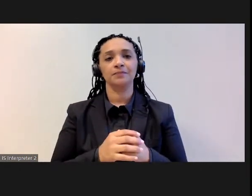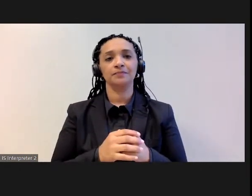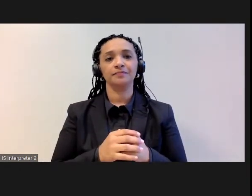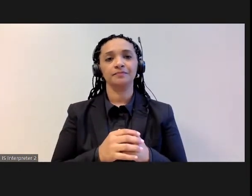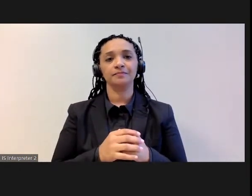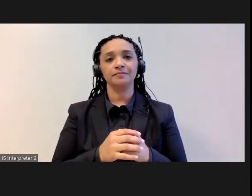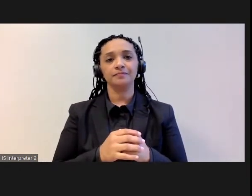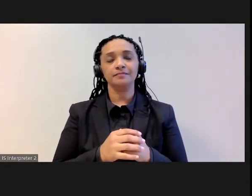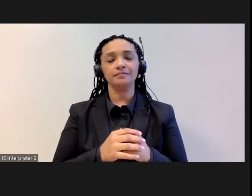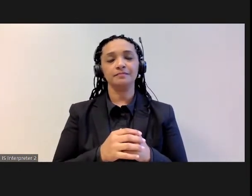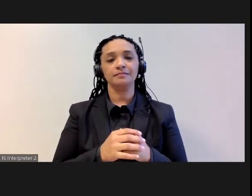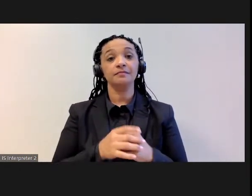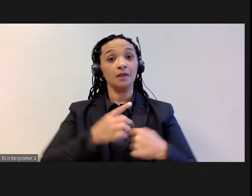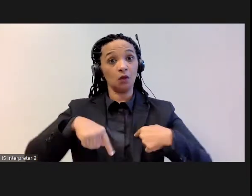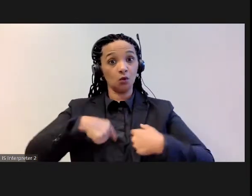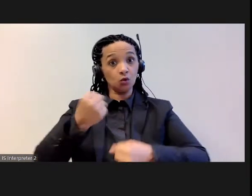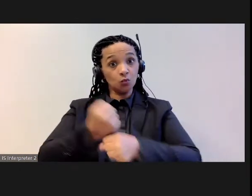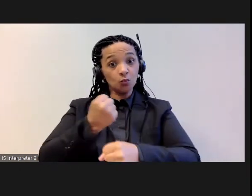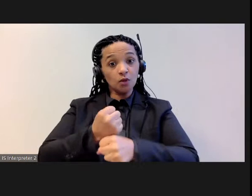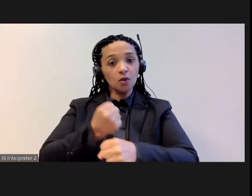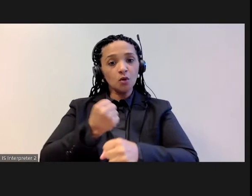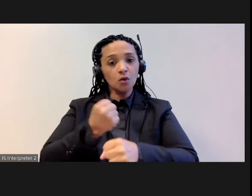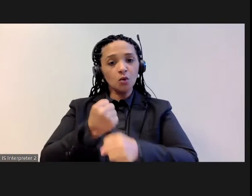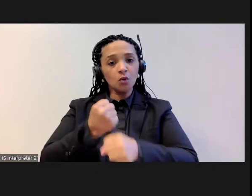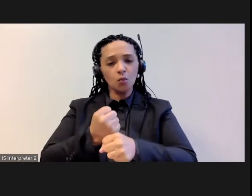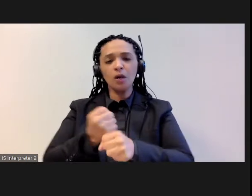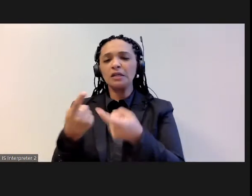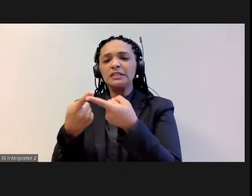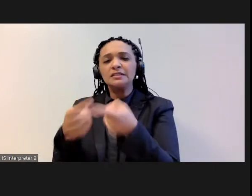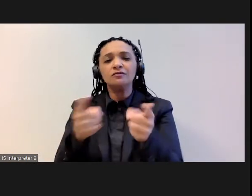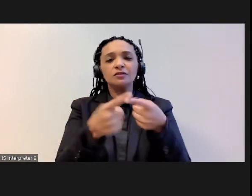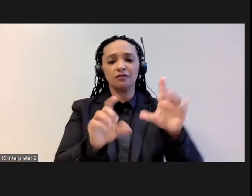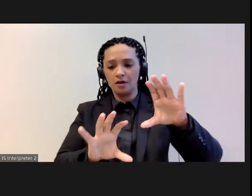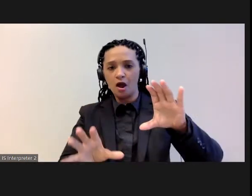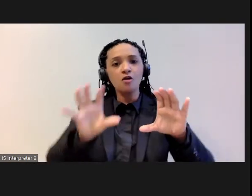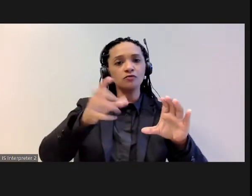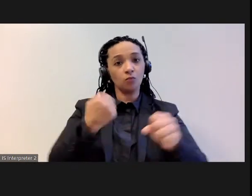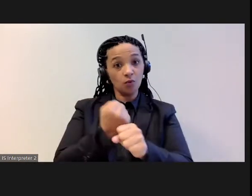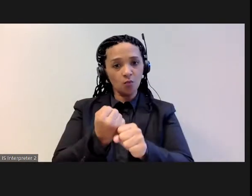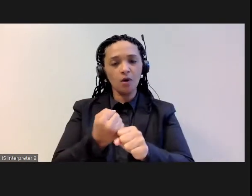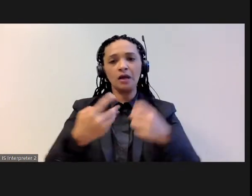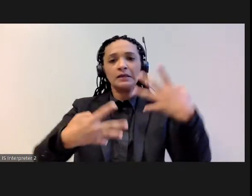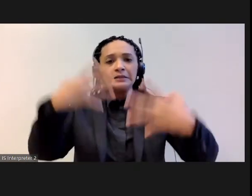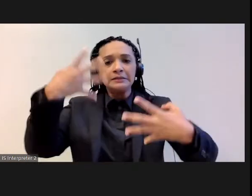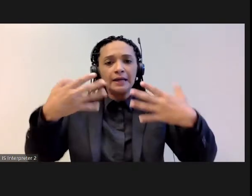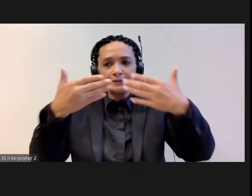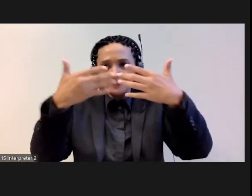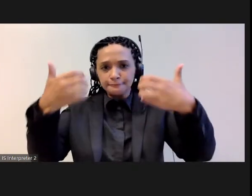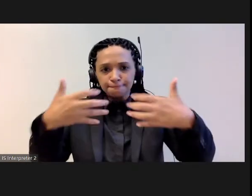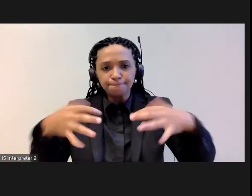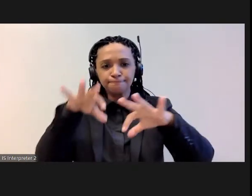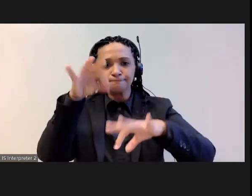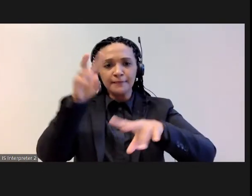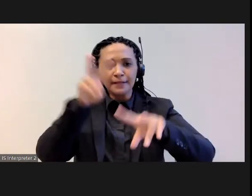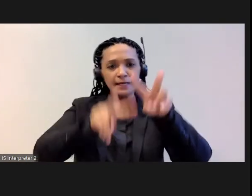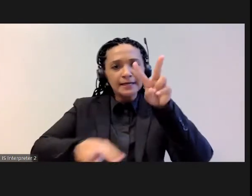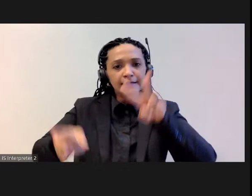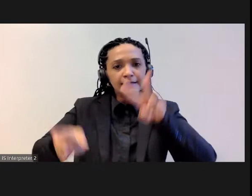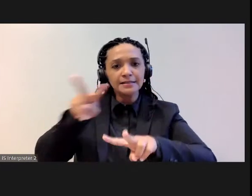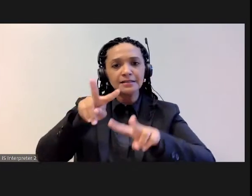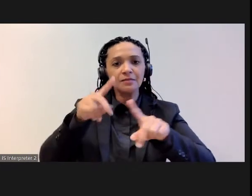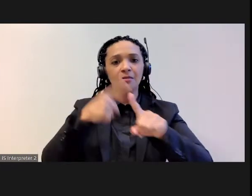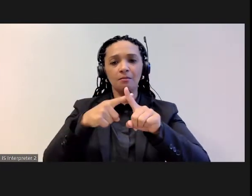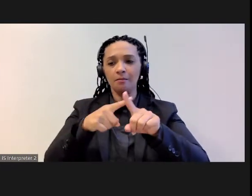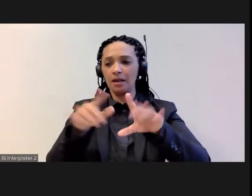In part of the work that we actually did in a number of countries in Africa, conducting data gap assessments and data